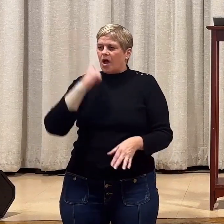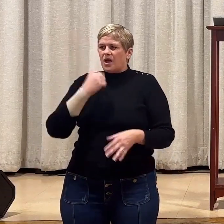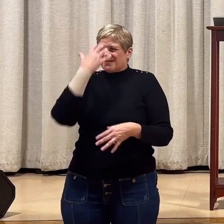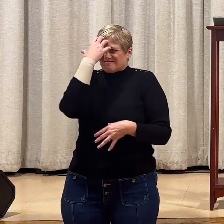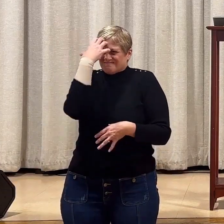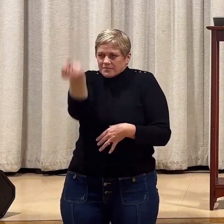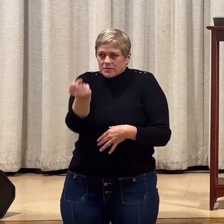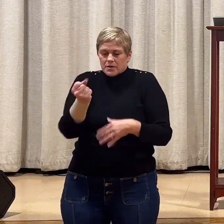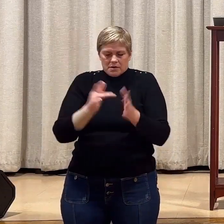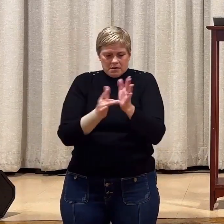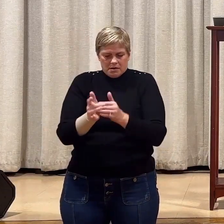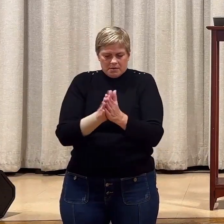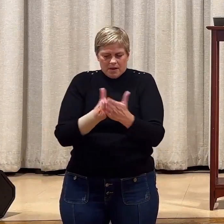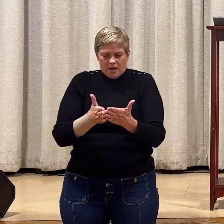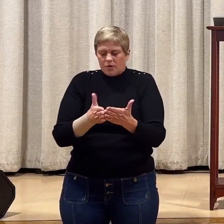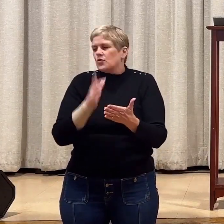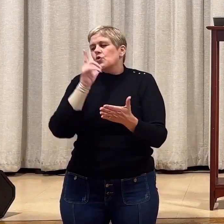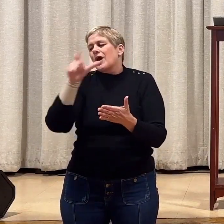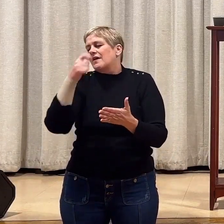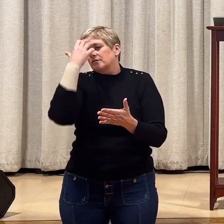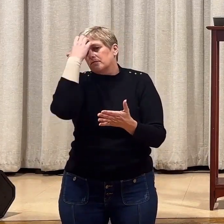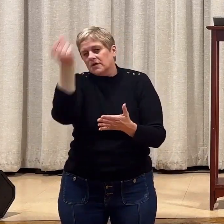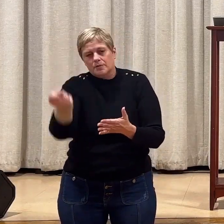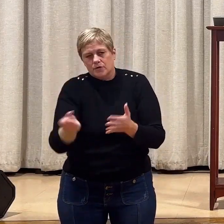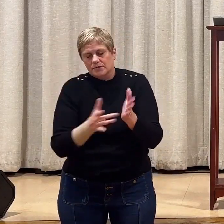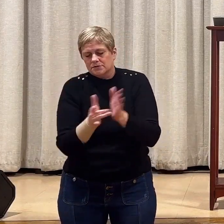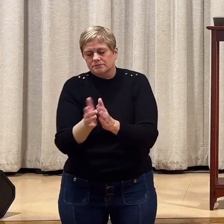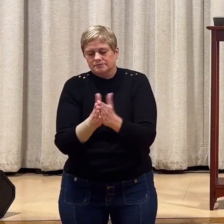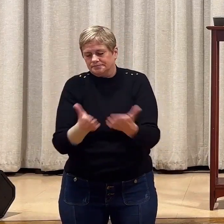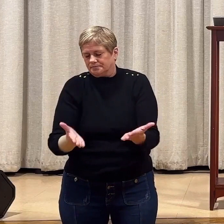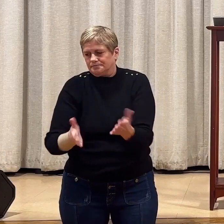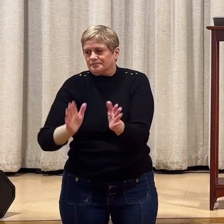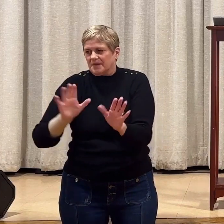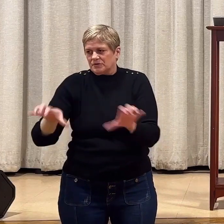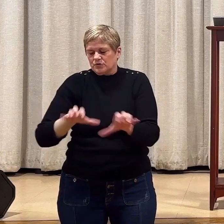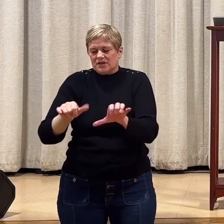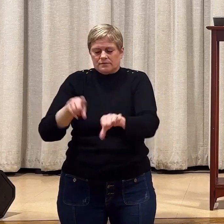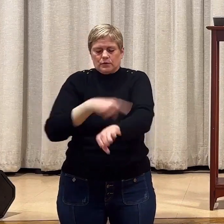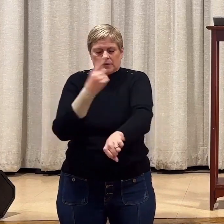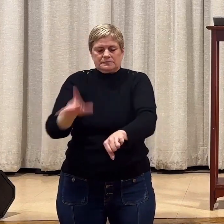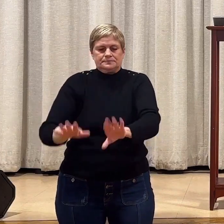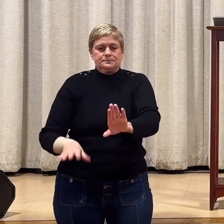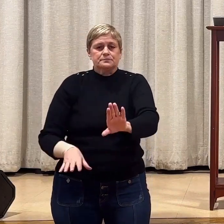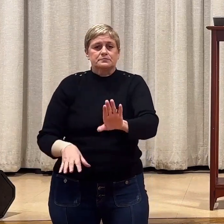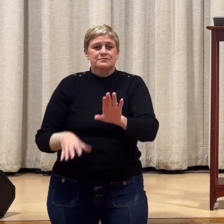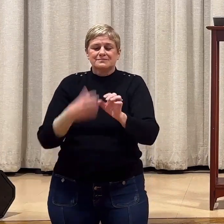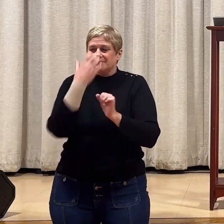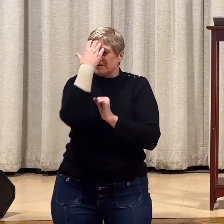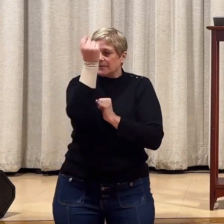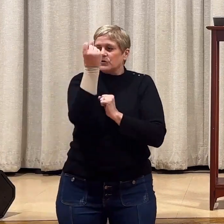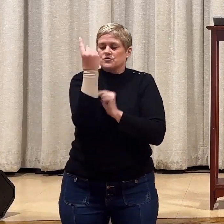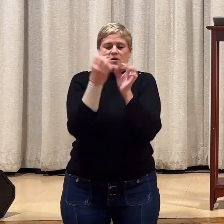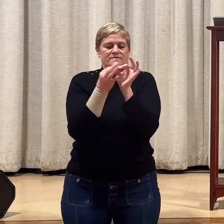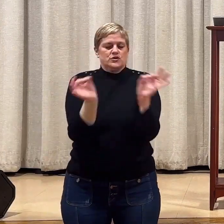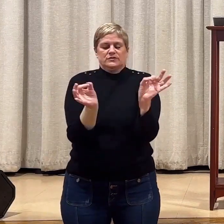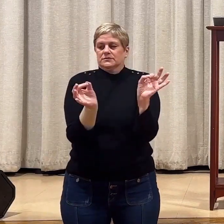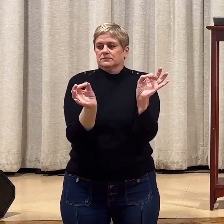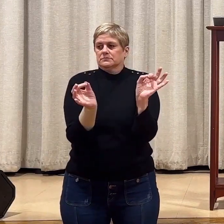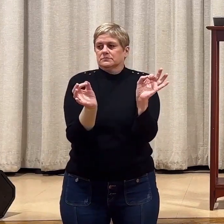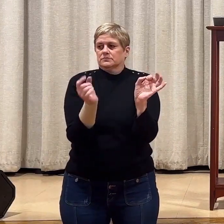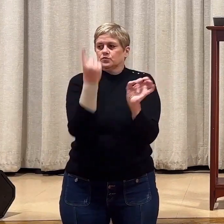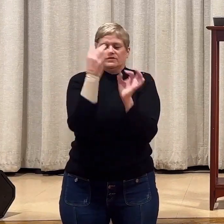memorizing that book of the Bible. You don't have to start with the book of the Bible. I've been doing it for a while, so I've gotten better. But memorize a verse a